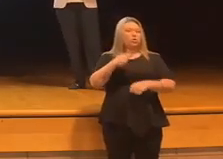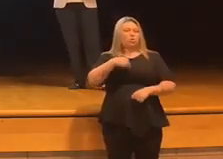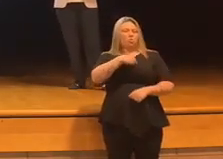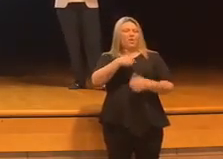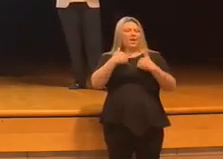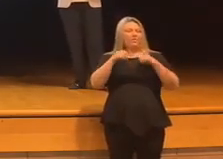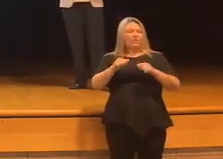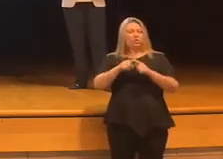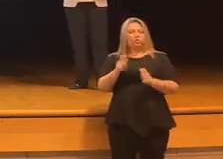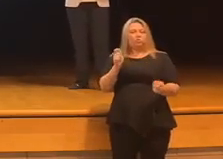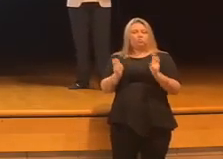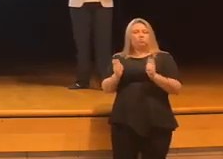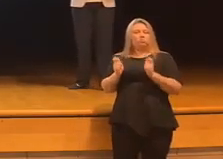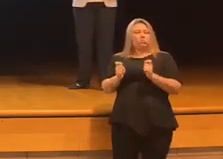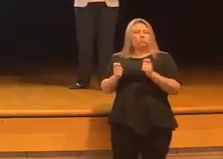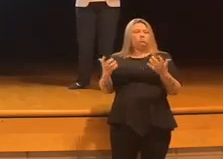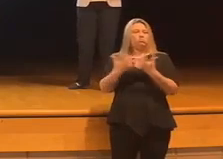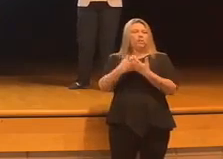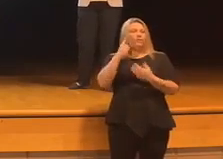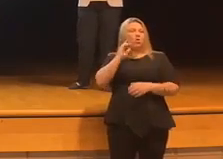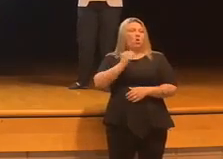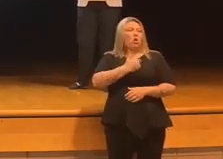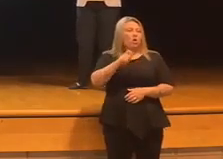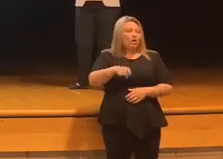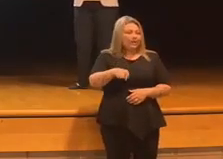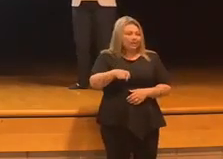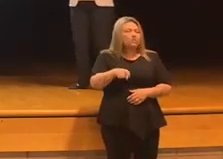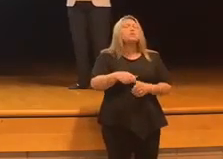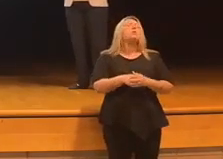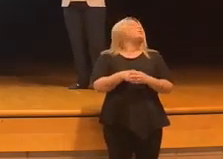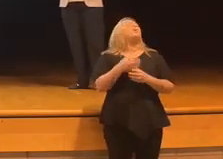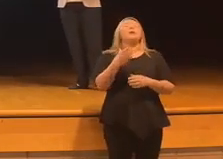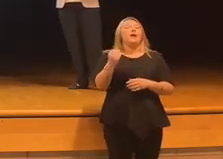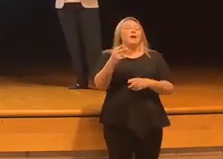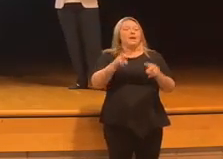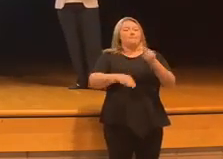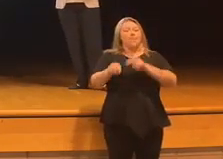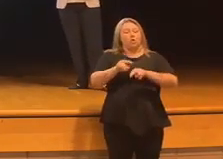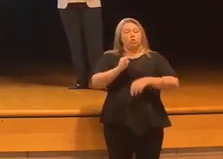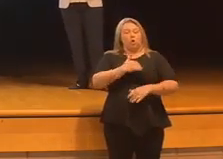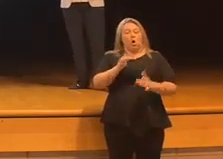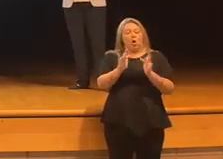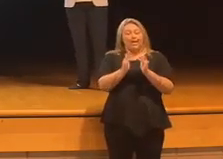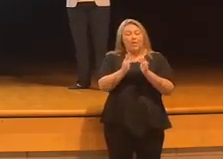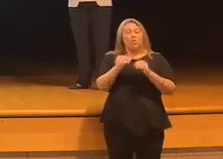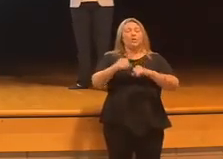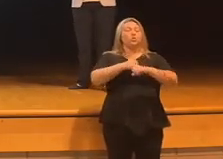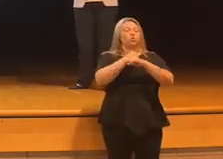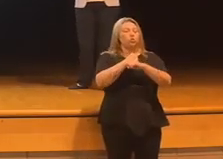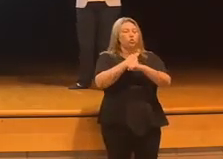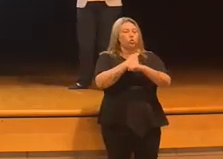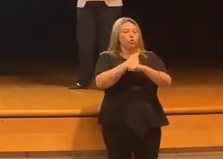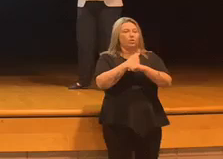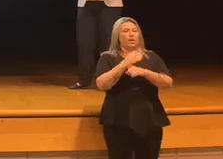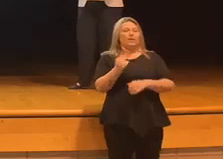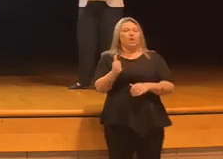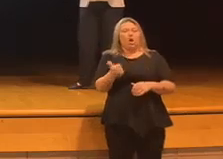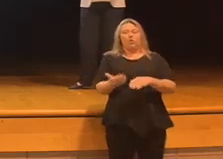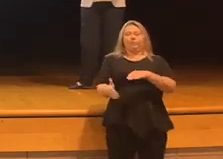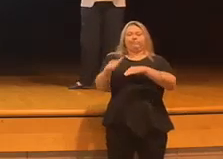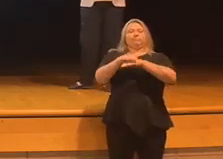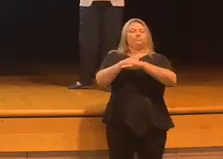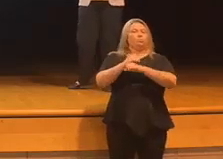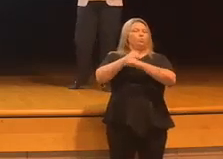for us to use. And it also monitors our network and security as another layer of